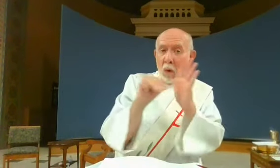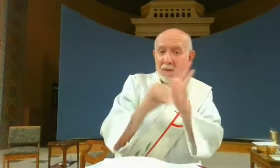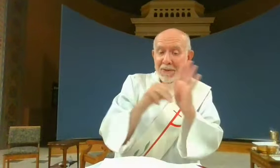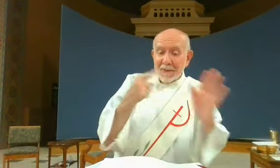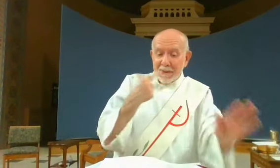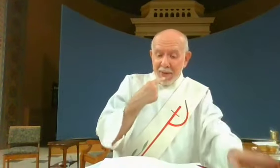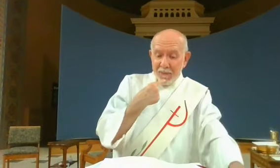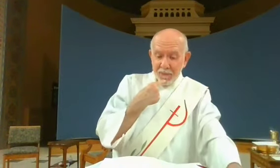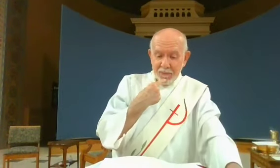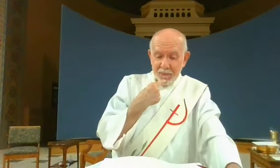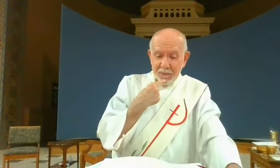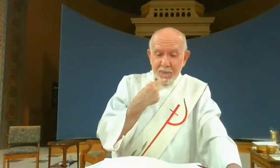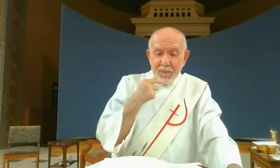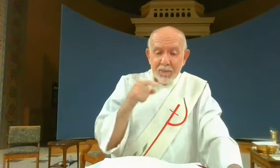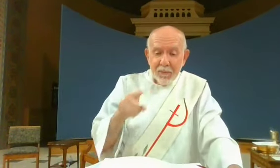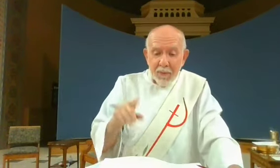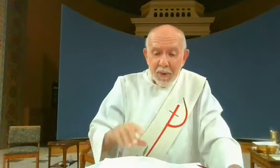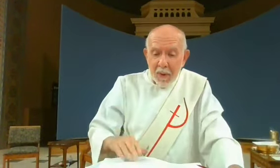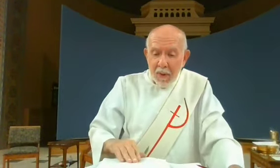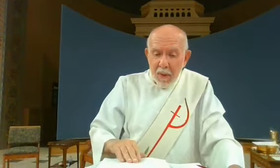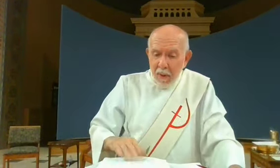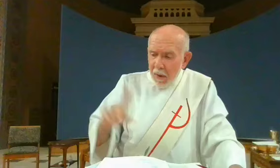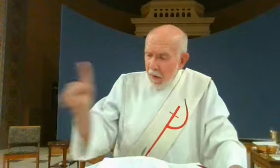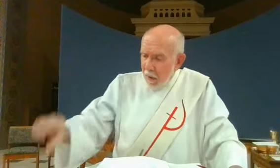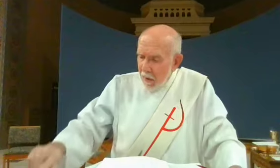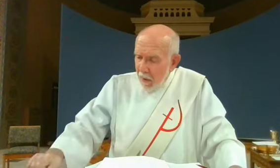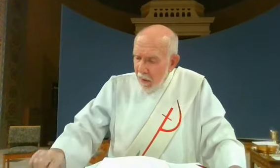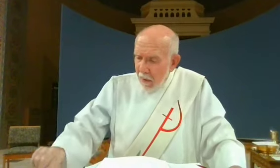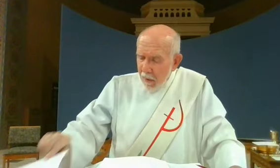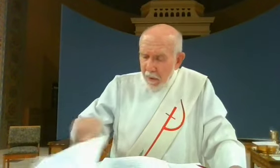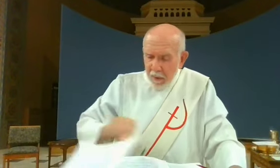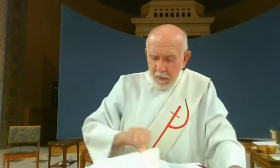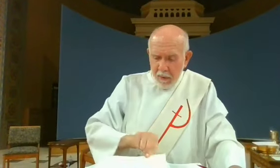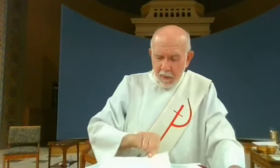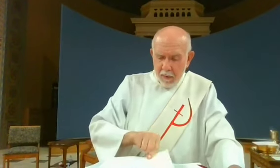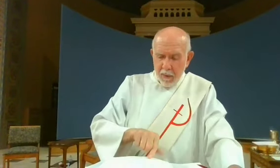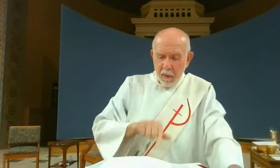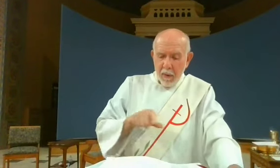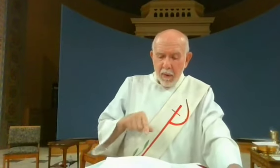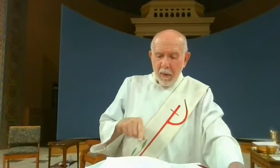But from then on, what shall we do? And Moses said,